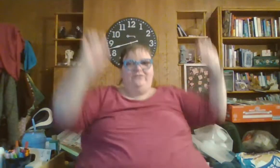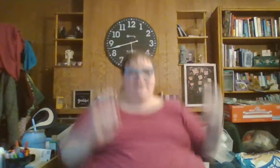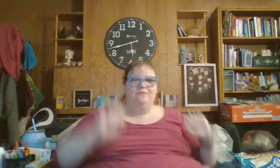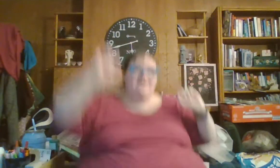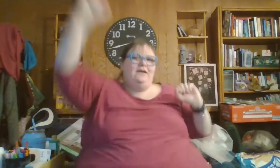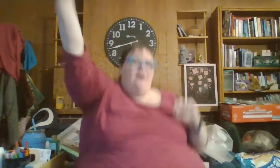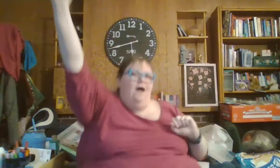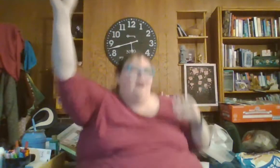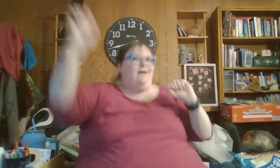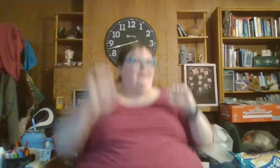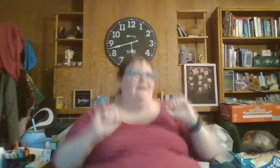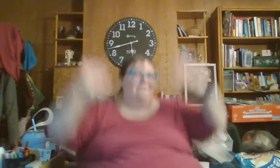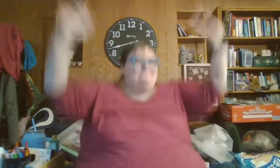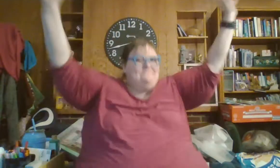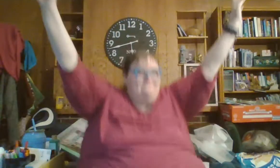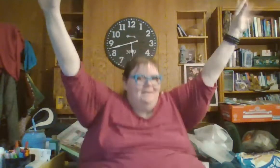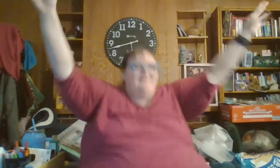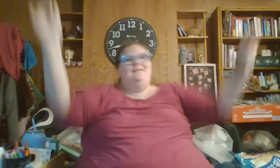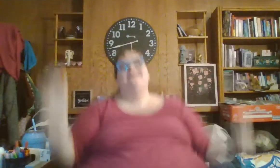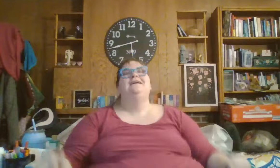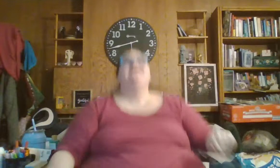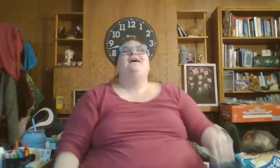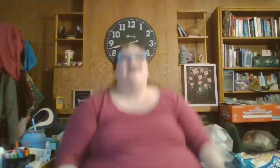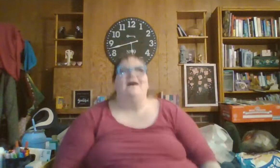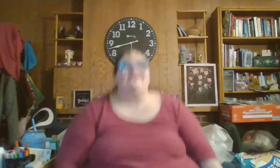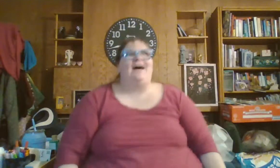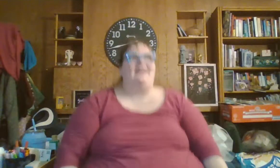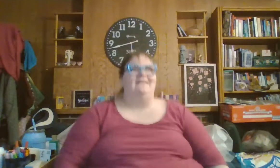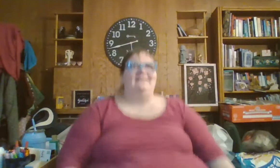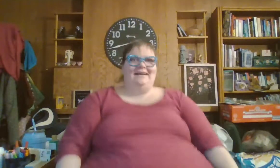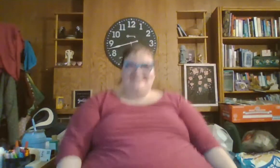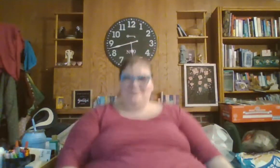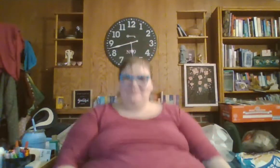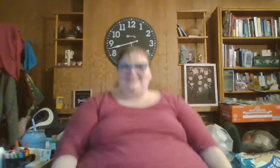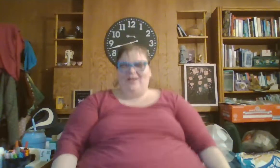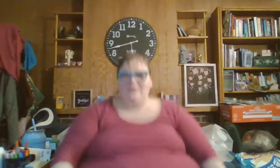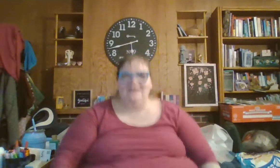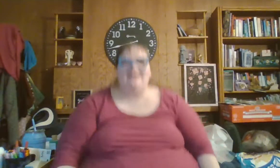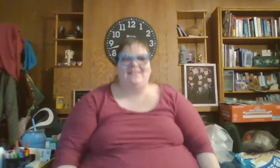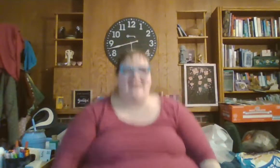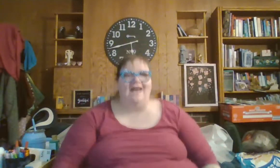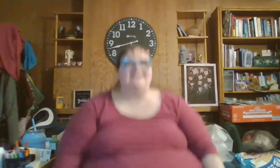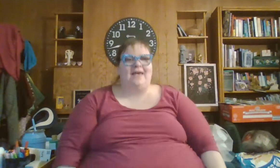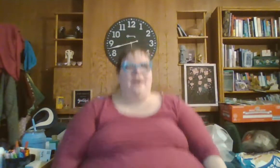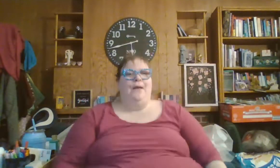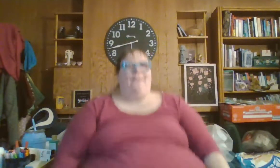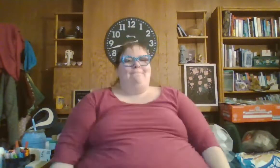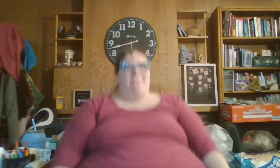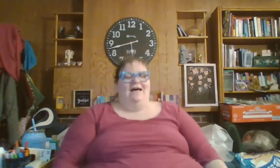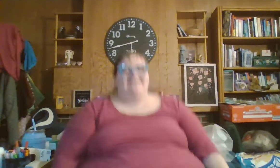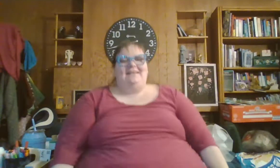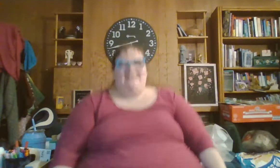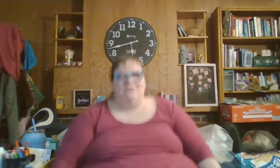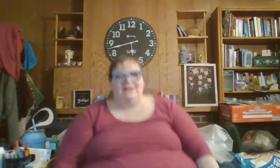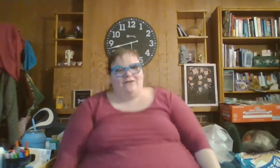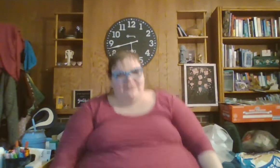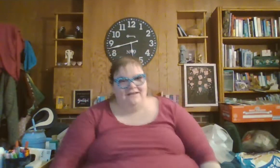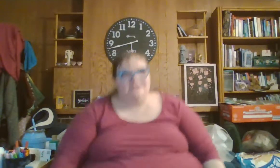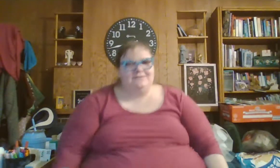with me? I've had lots of people tell me that my daily workout videos